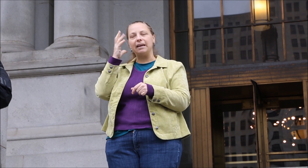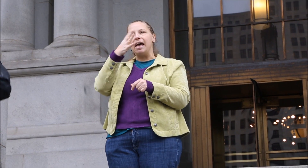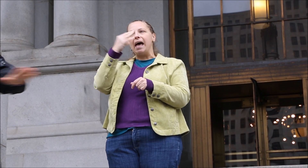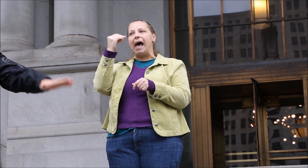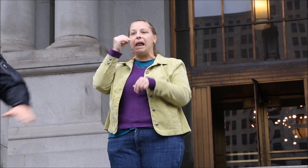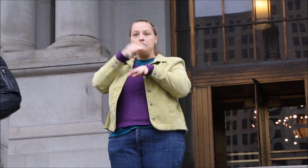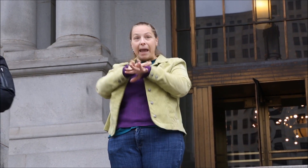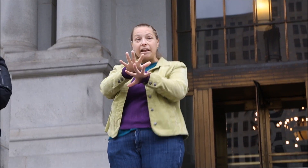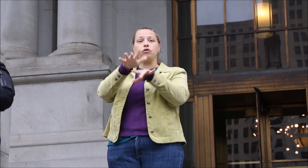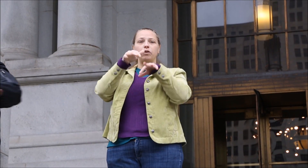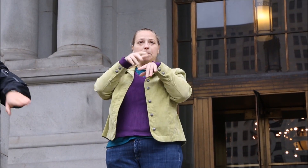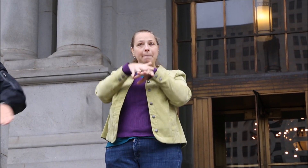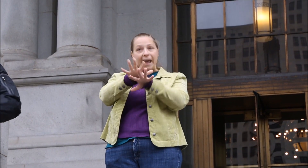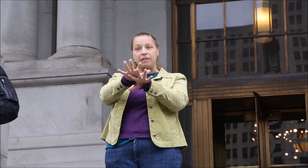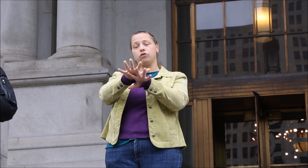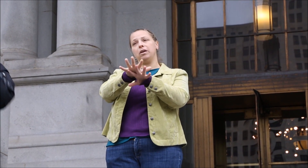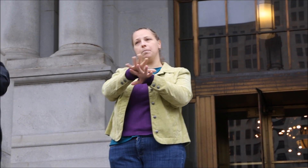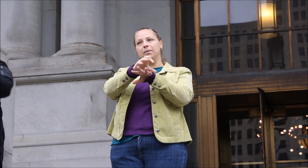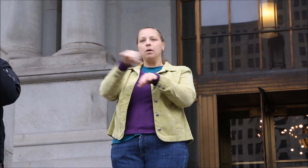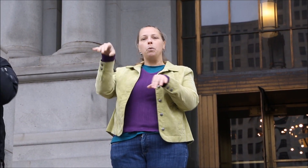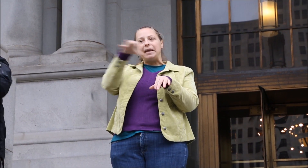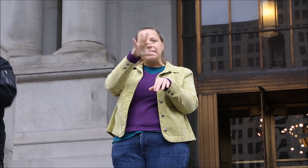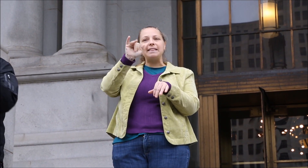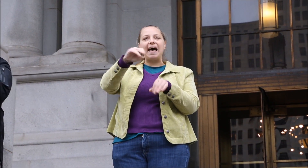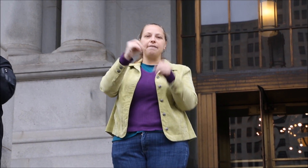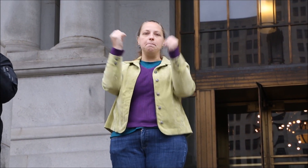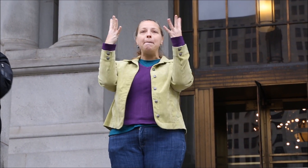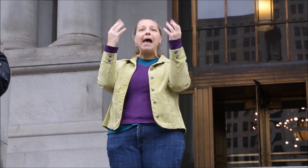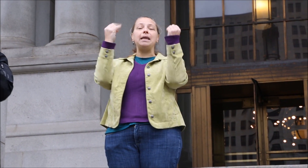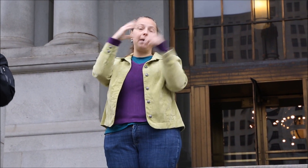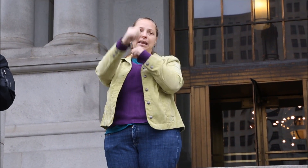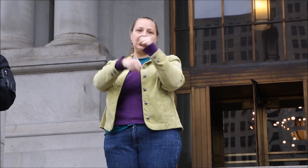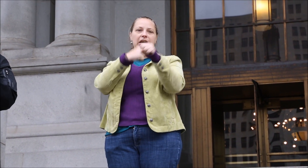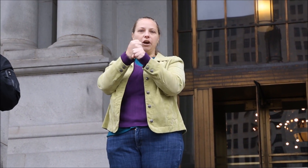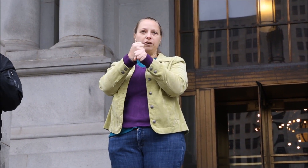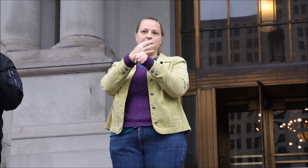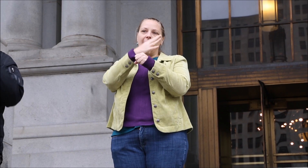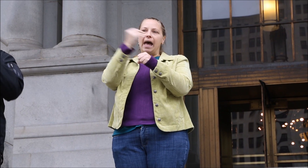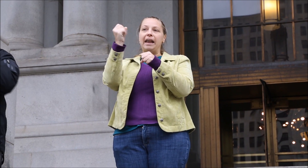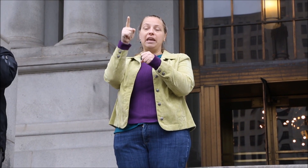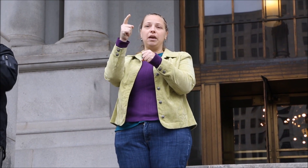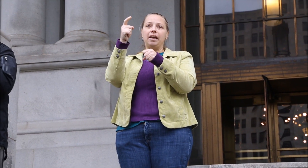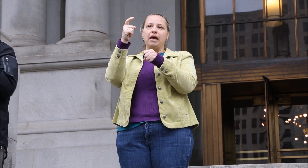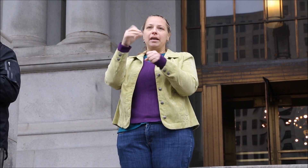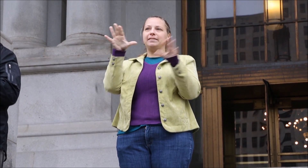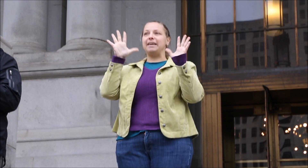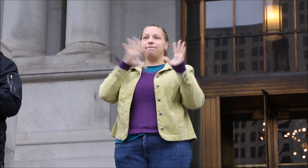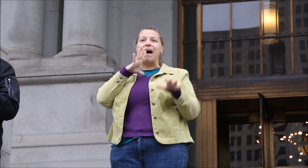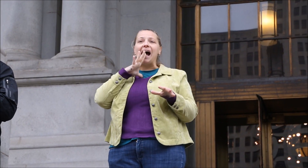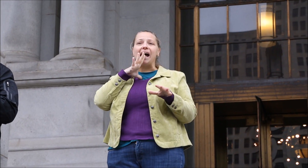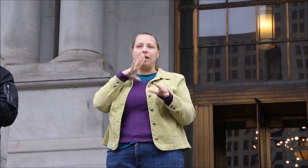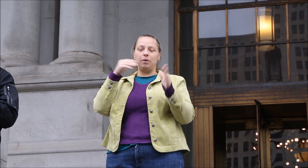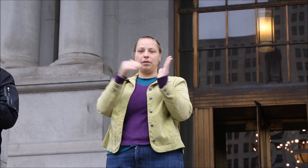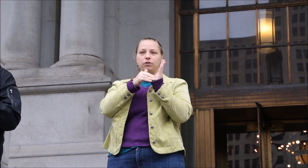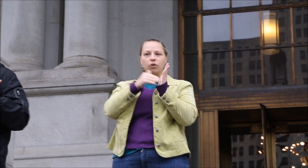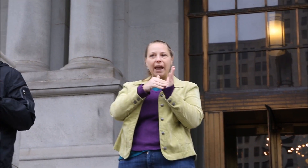where are they going to get their needs met as a deaf person? How are they going to participate in sports, get their social activities done? Here in New